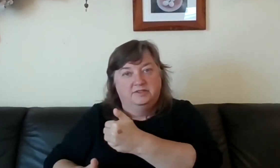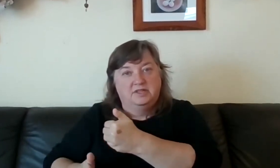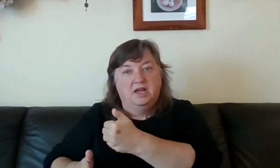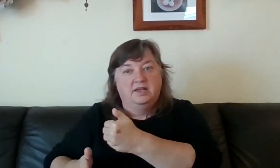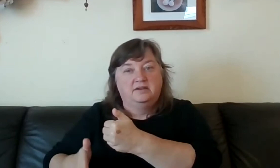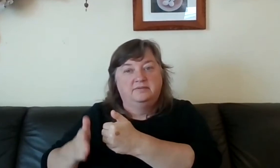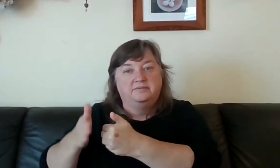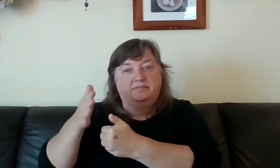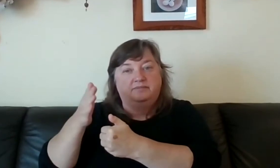Side.